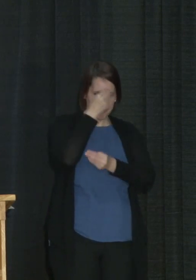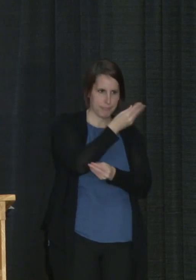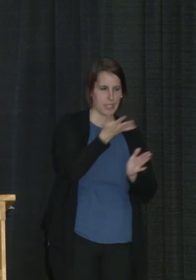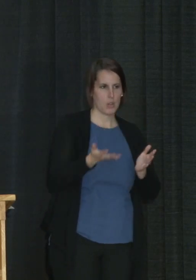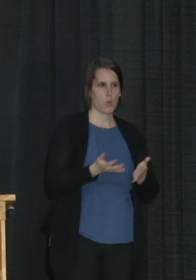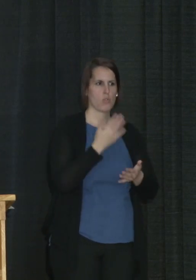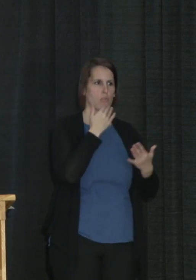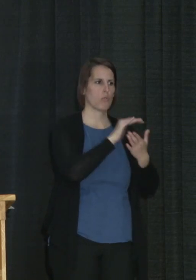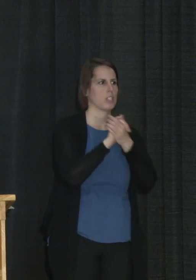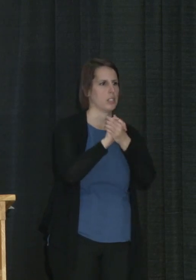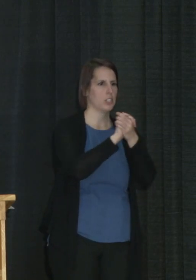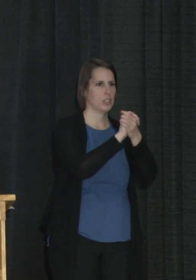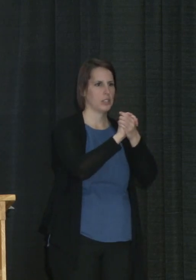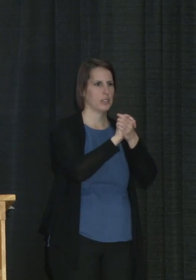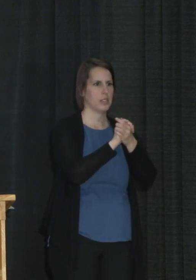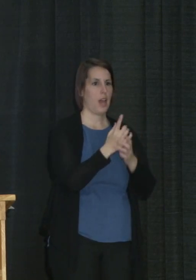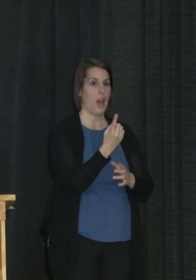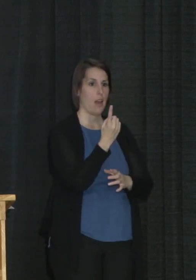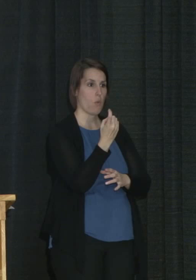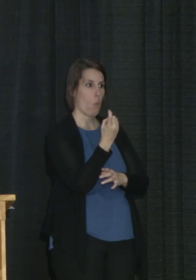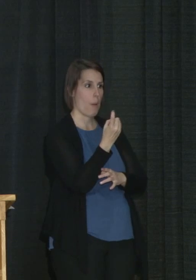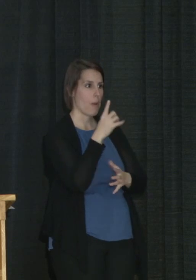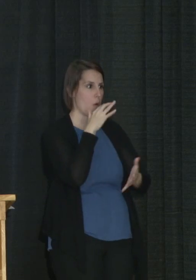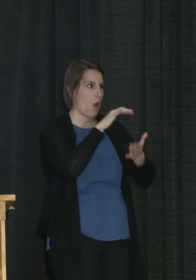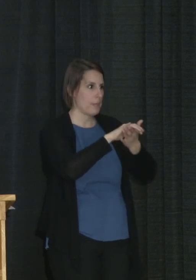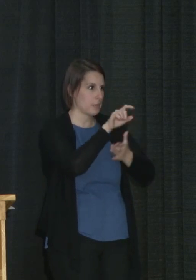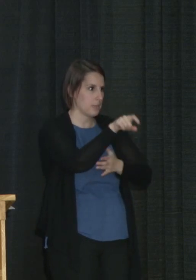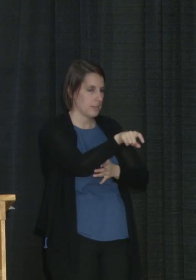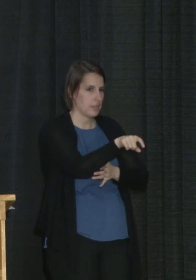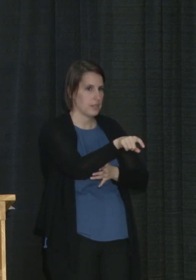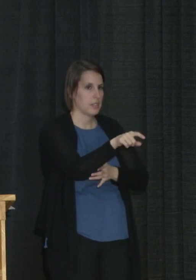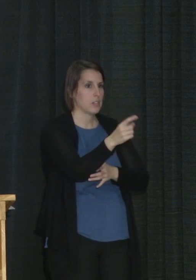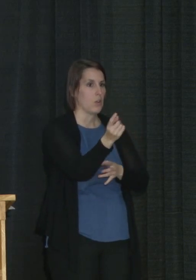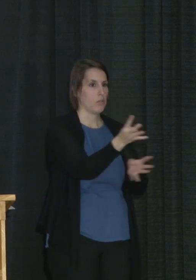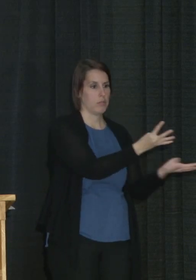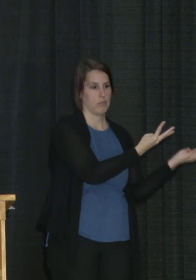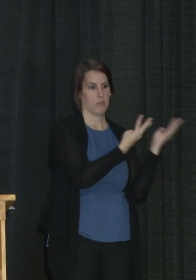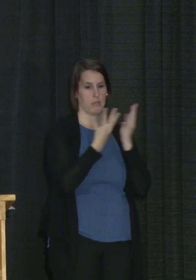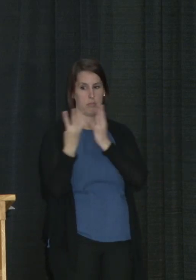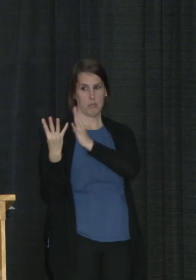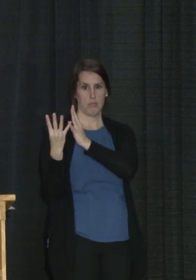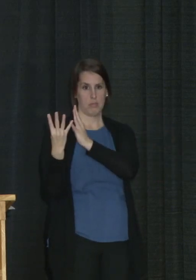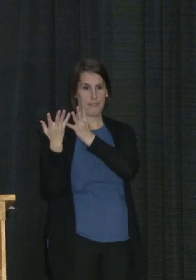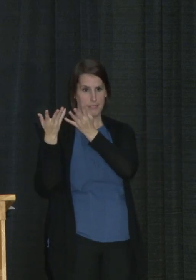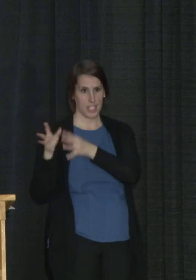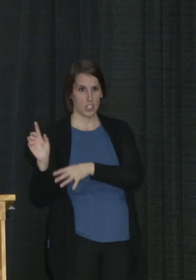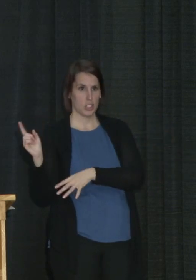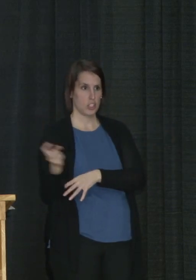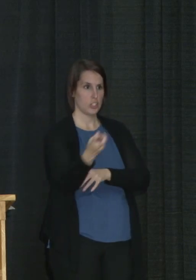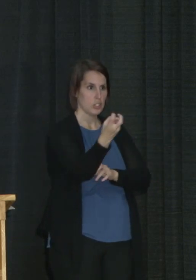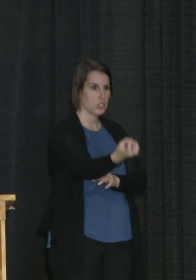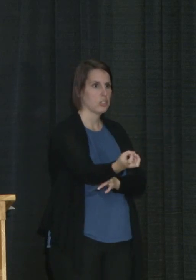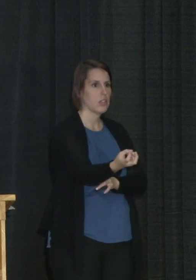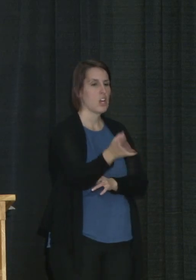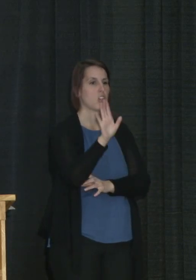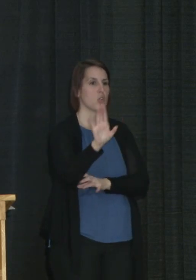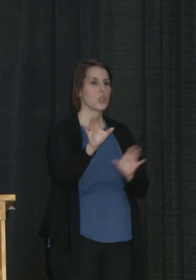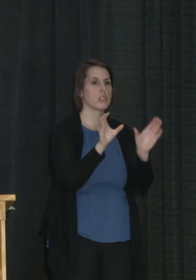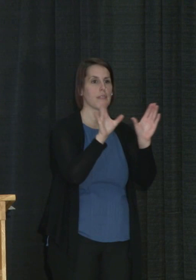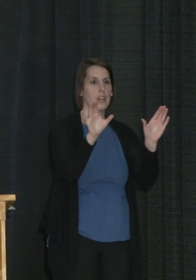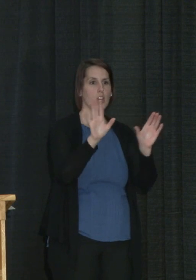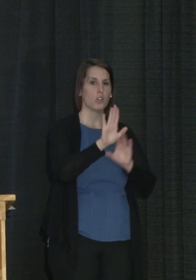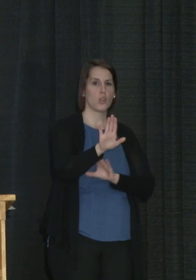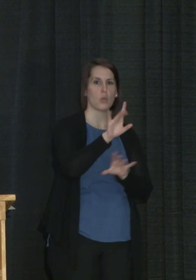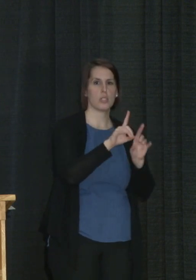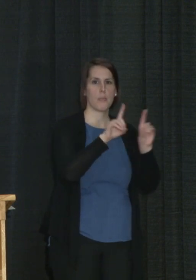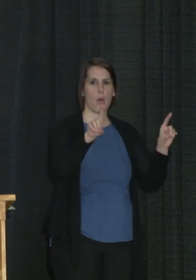thing. After walking across the stage this afternoon, I want you to take your certificate or diploma, and I want you to go out there and